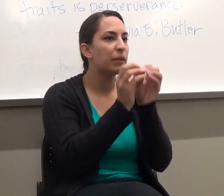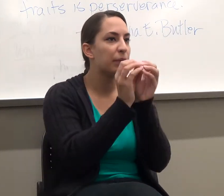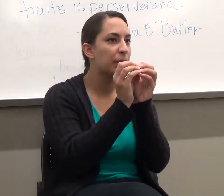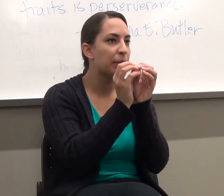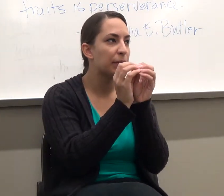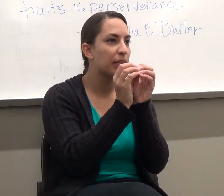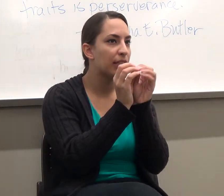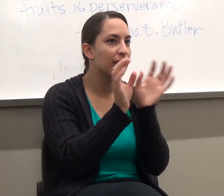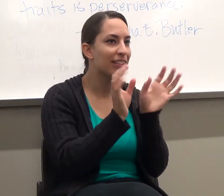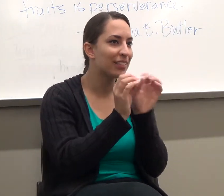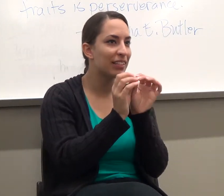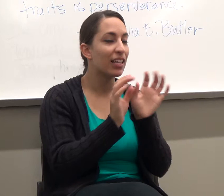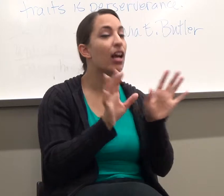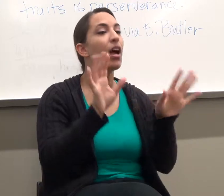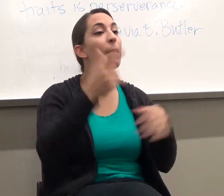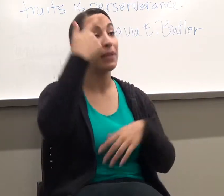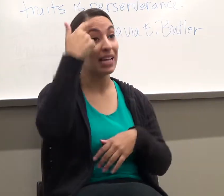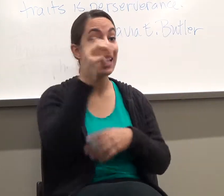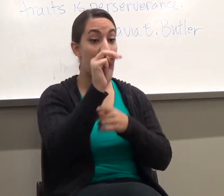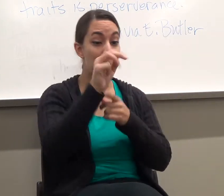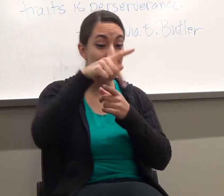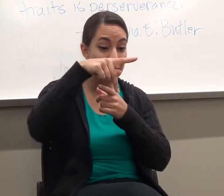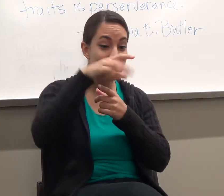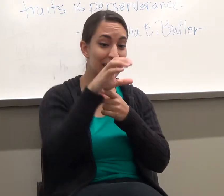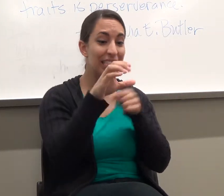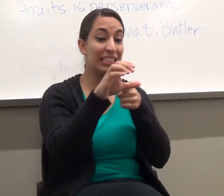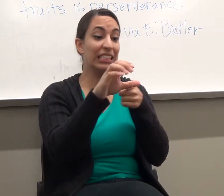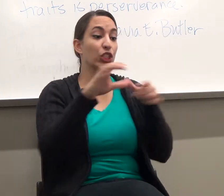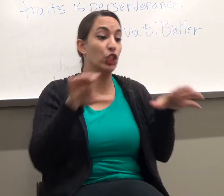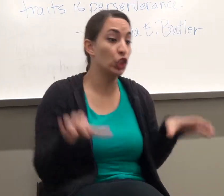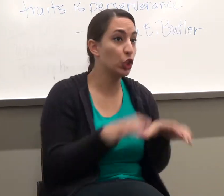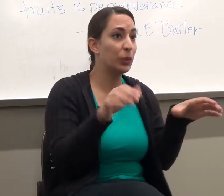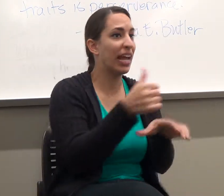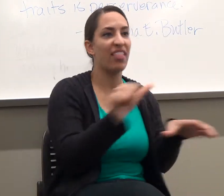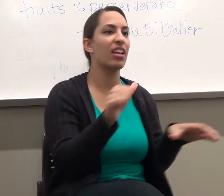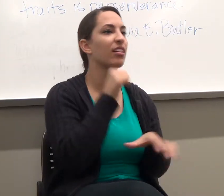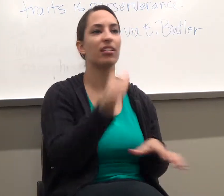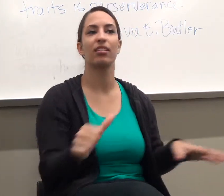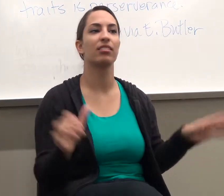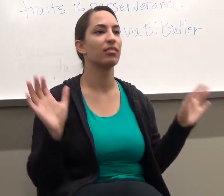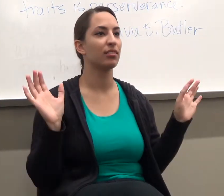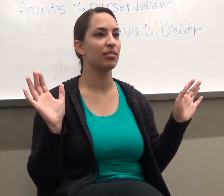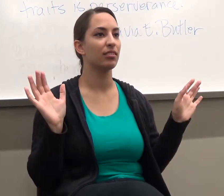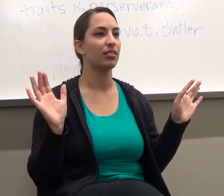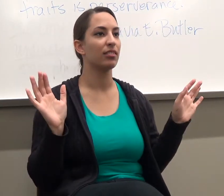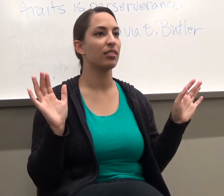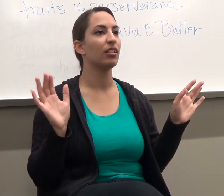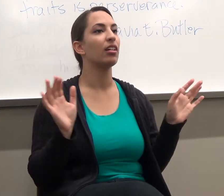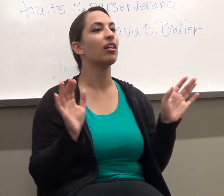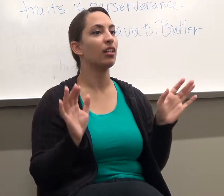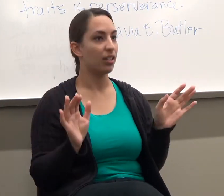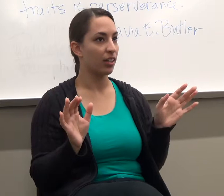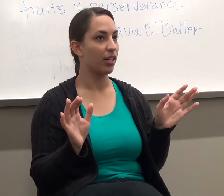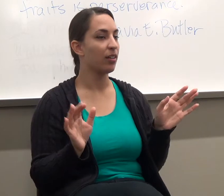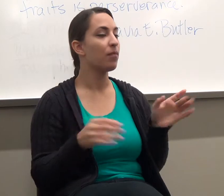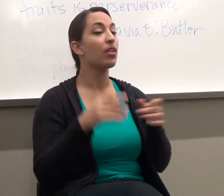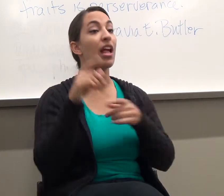Because MPC isn't doing anything in this sentence. This is the thing that's doing the